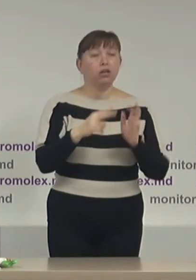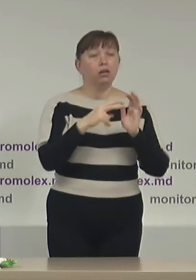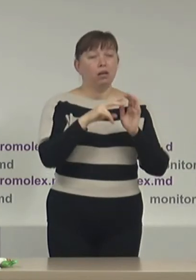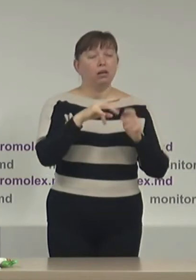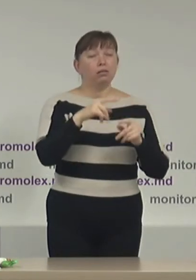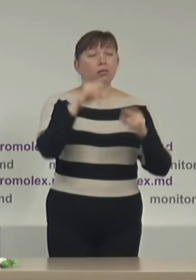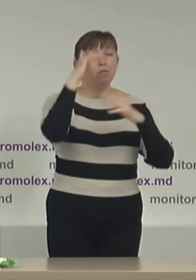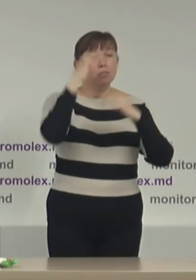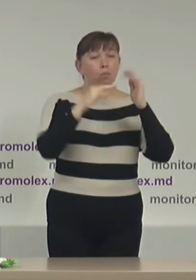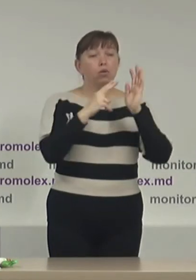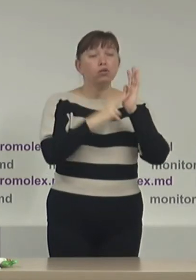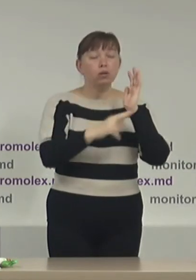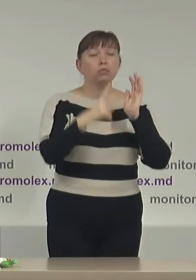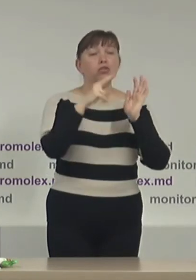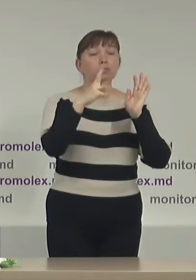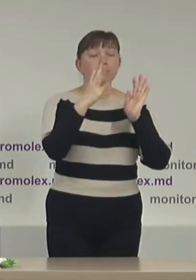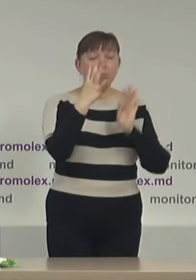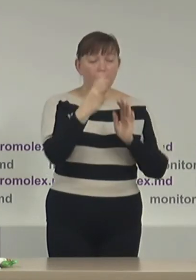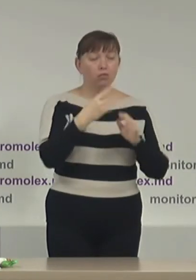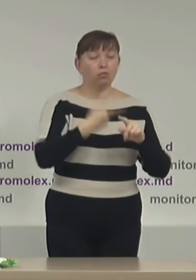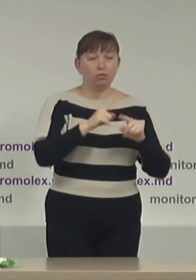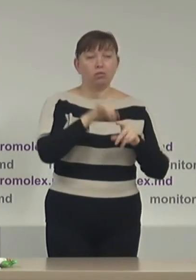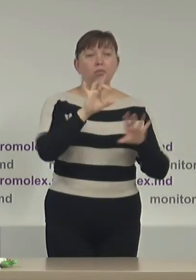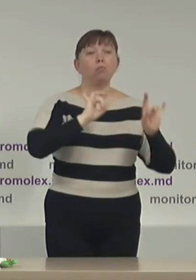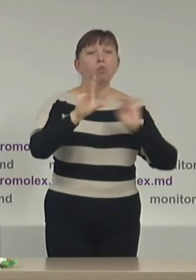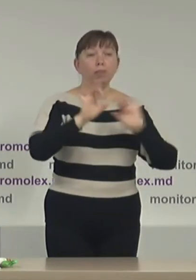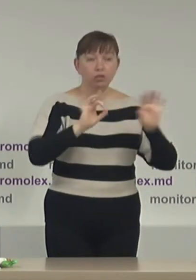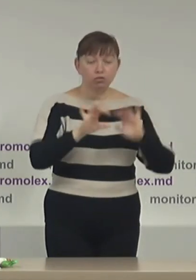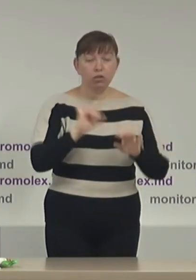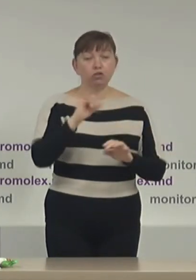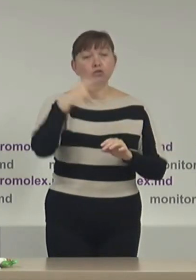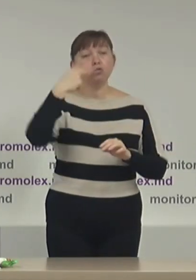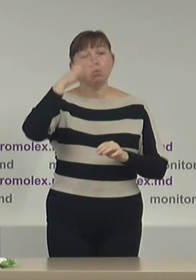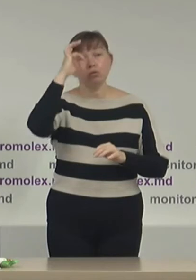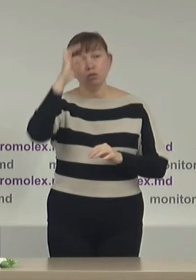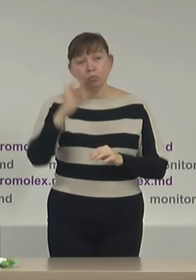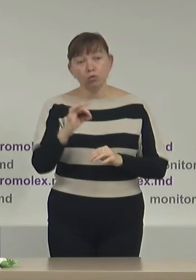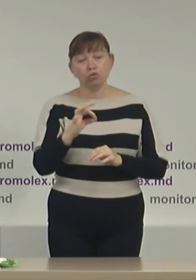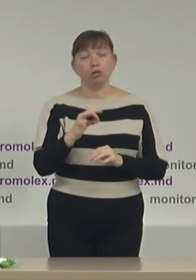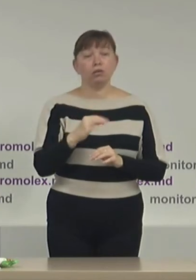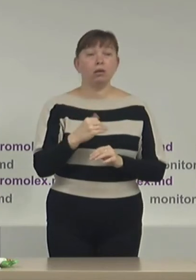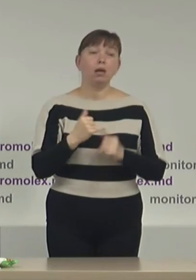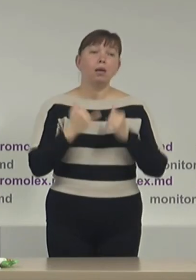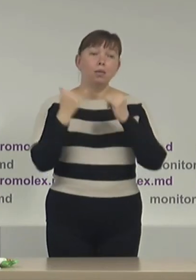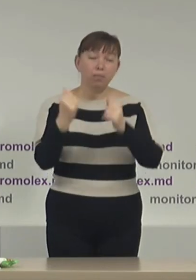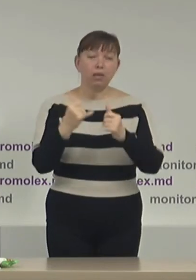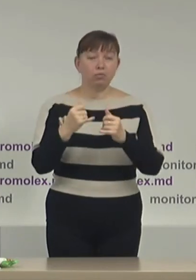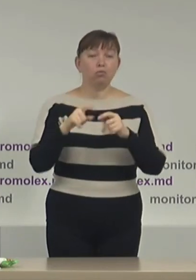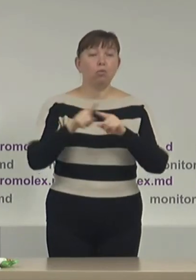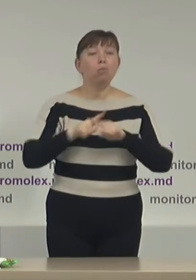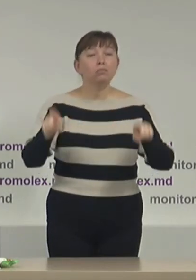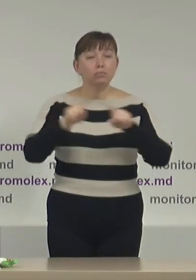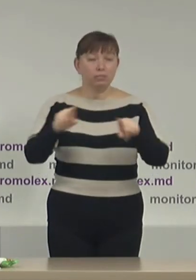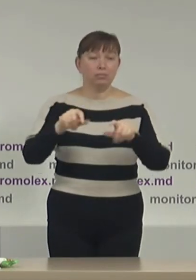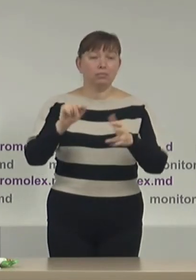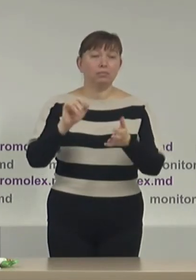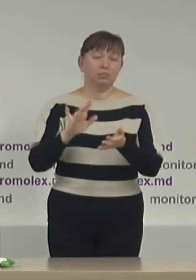them, 74% are for advertising and 20% are for